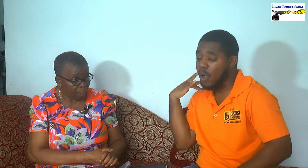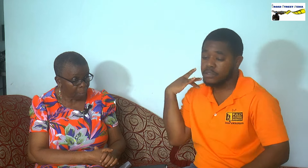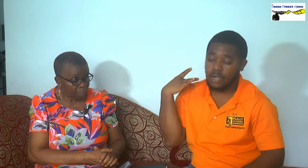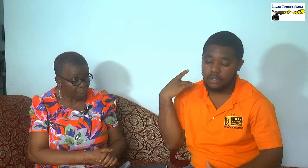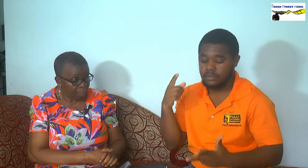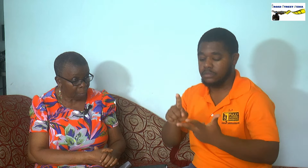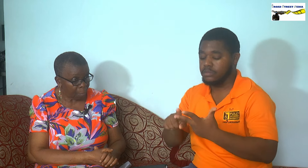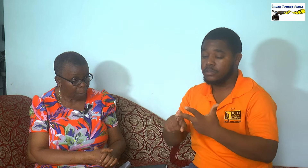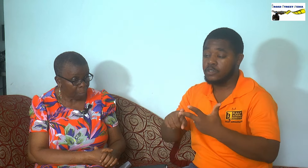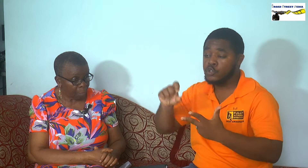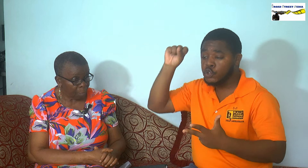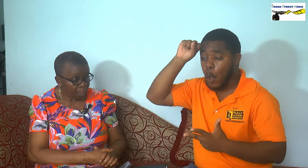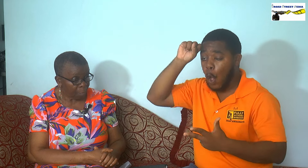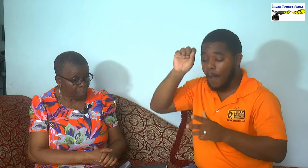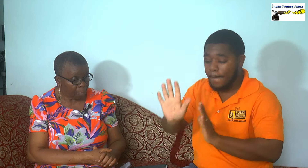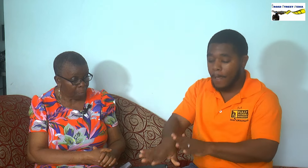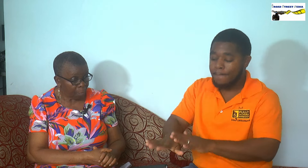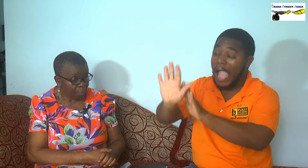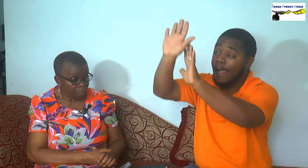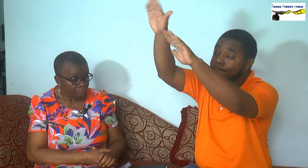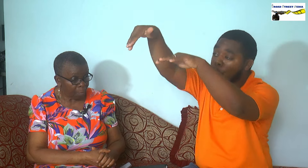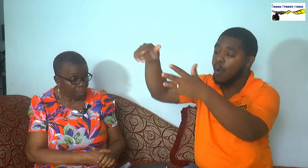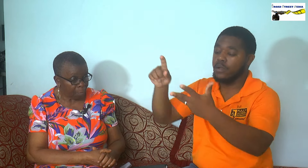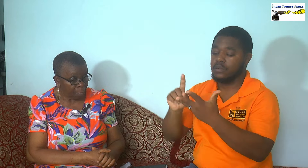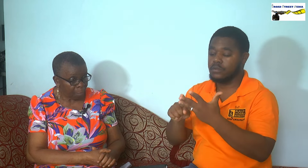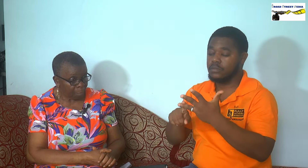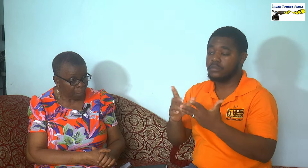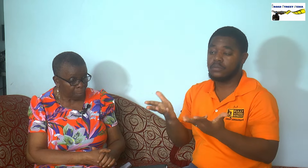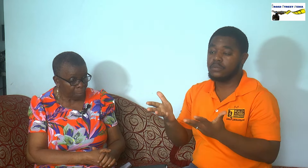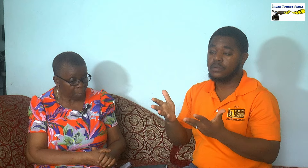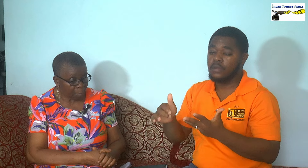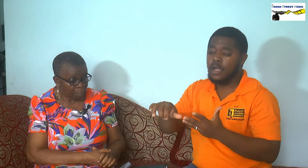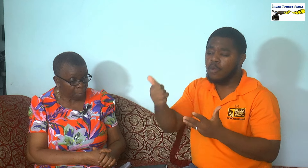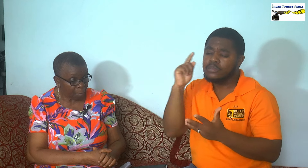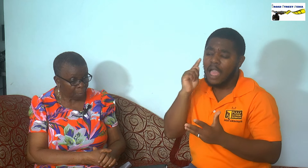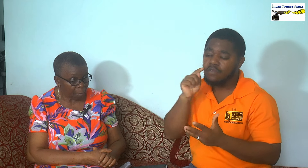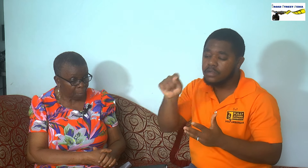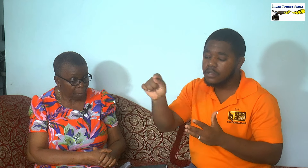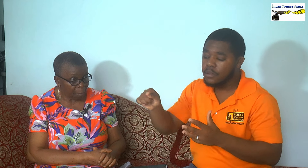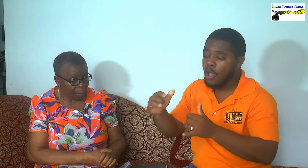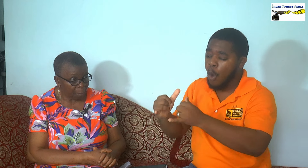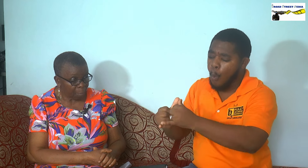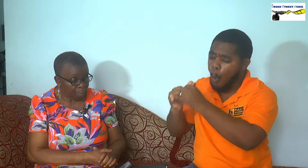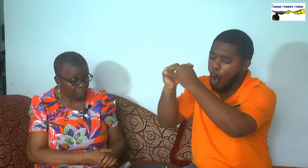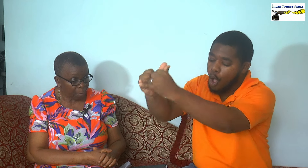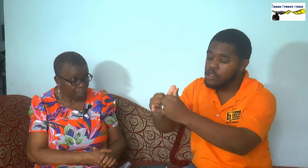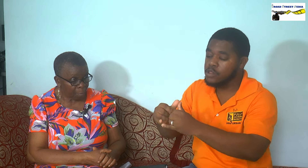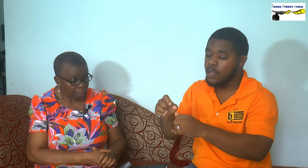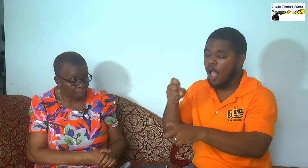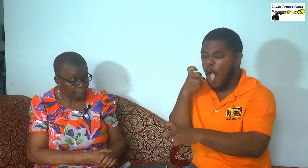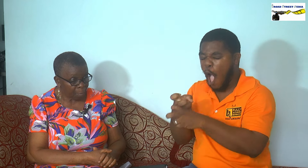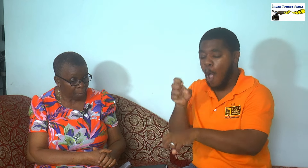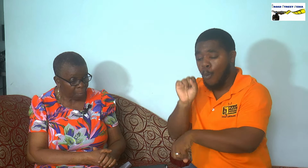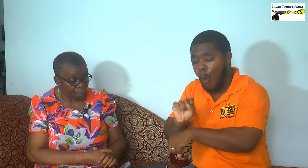became a swimmer, Danielle, a model, Scott, basketballer, and other deaf persons, they may have